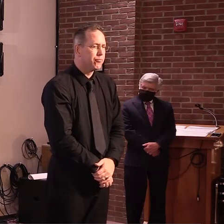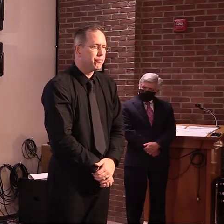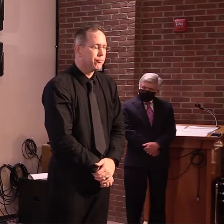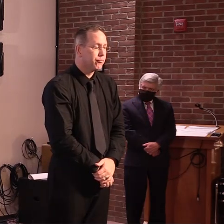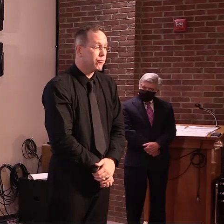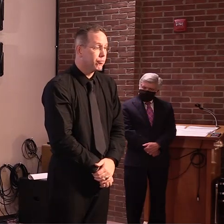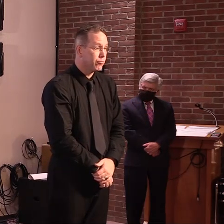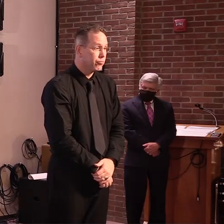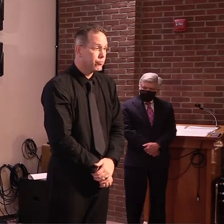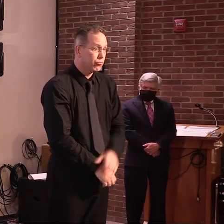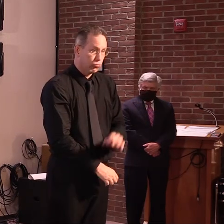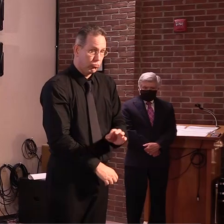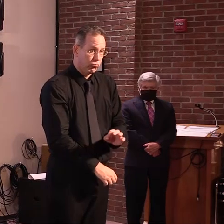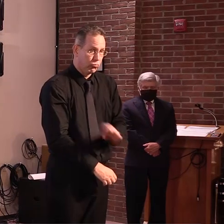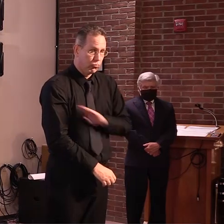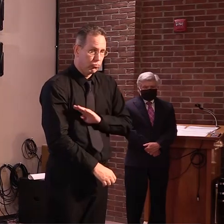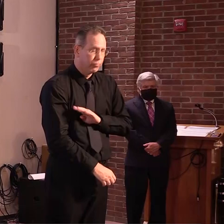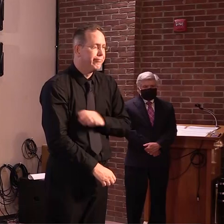Thank you.